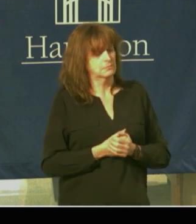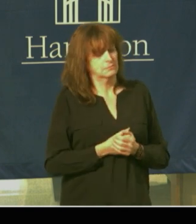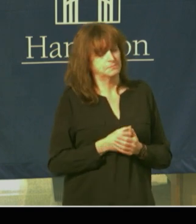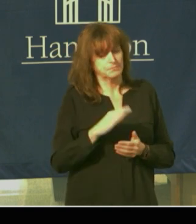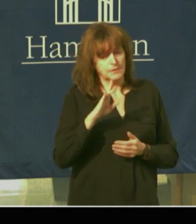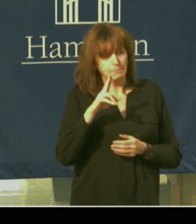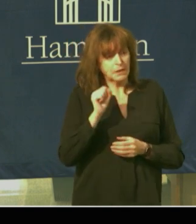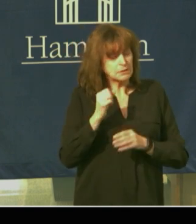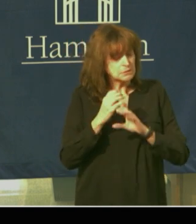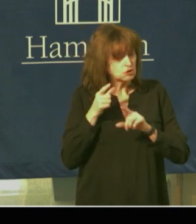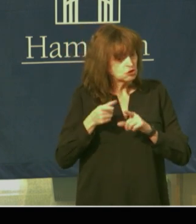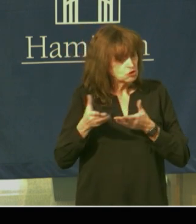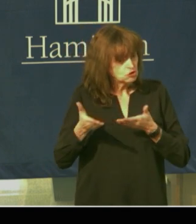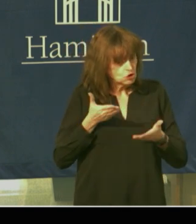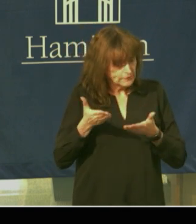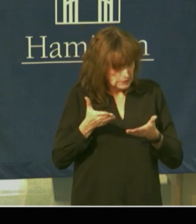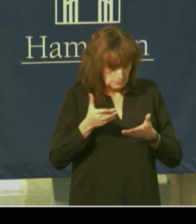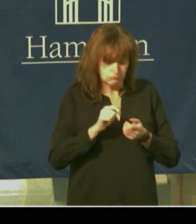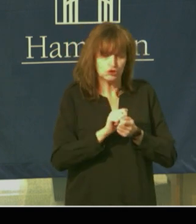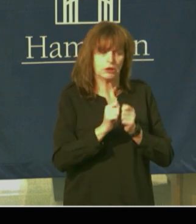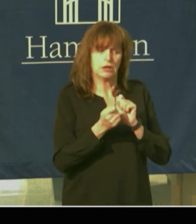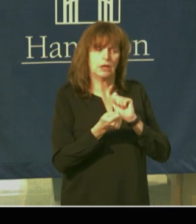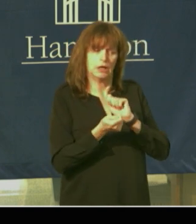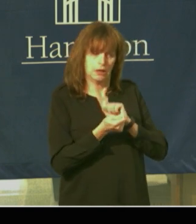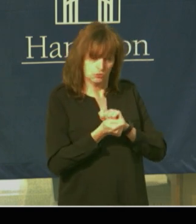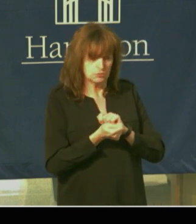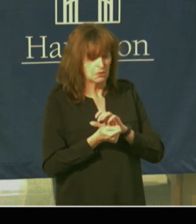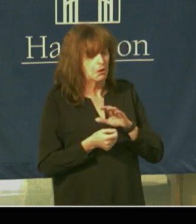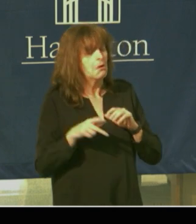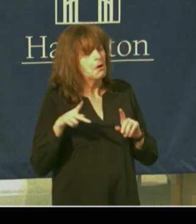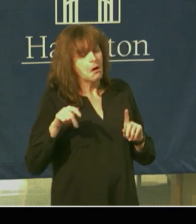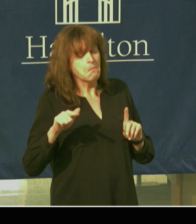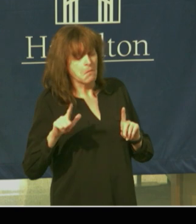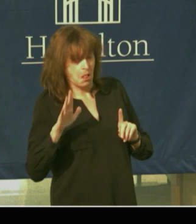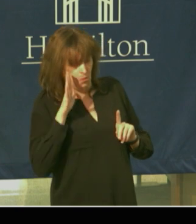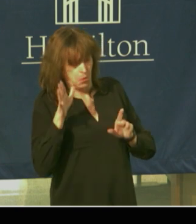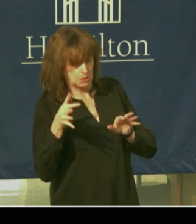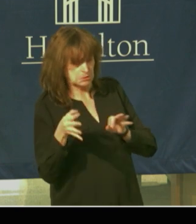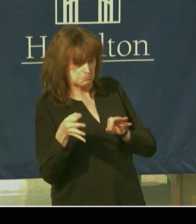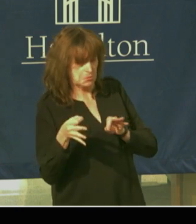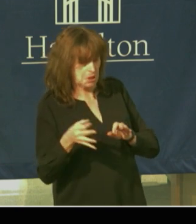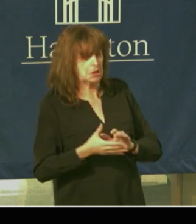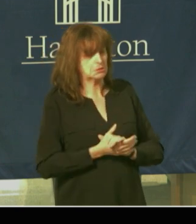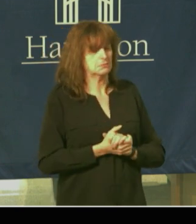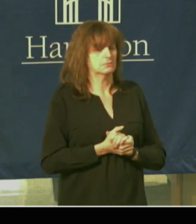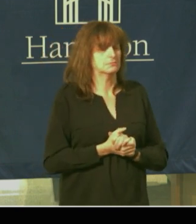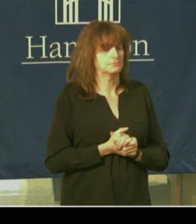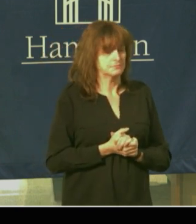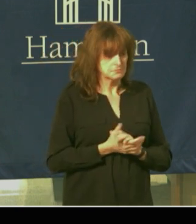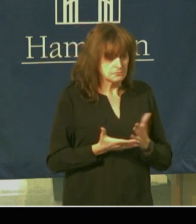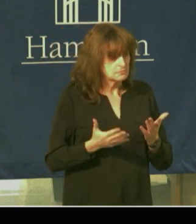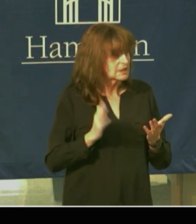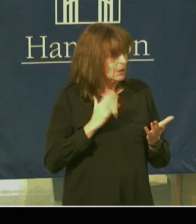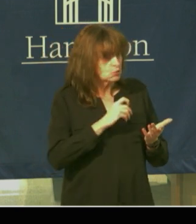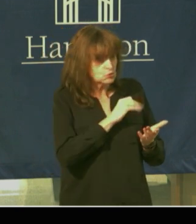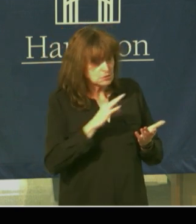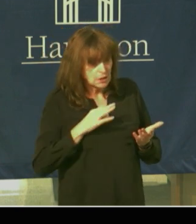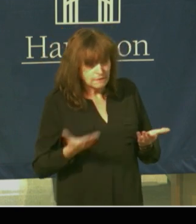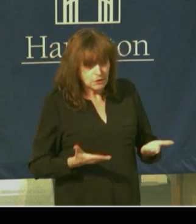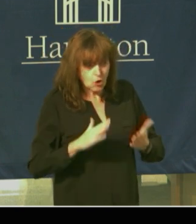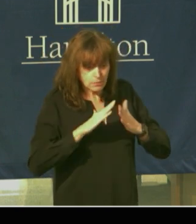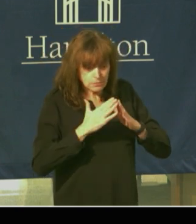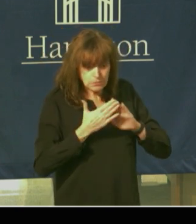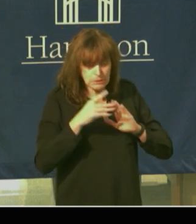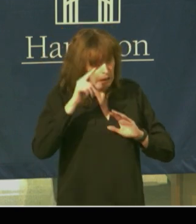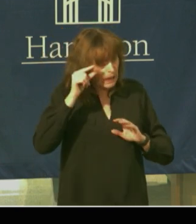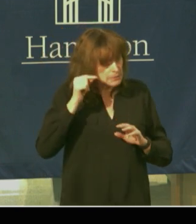walk through all of that. I just want to say that, the response that our staff, and the